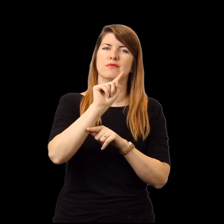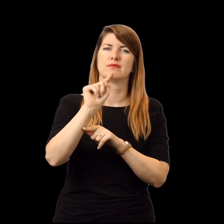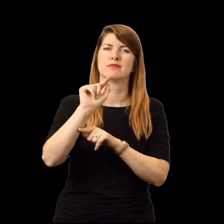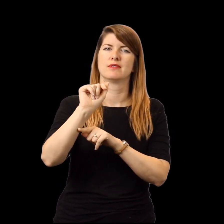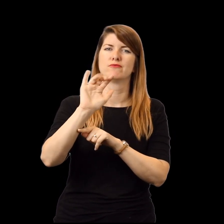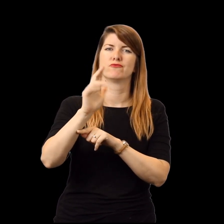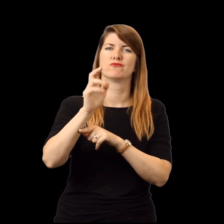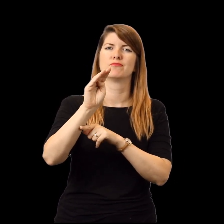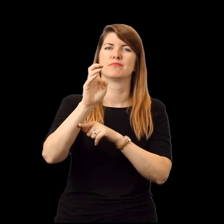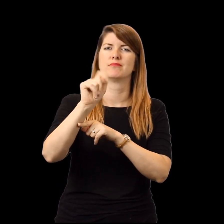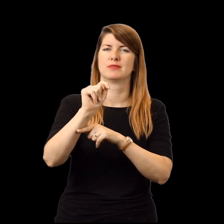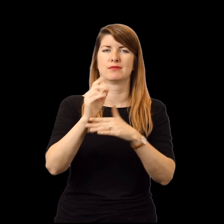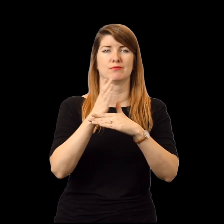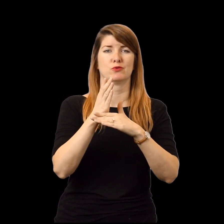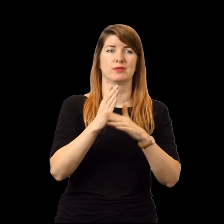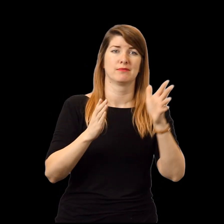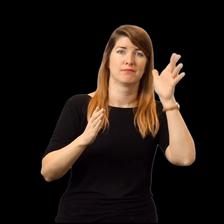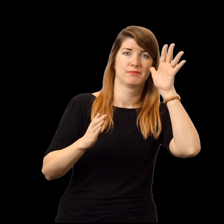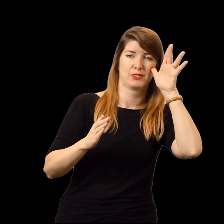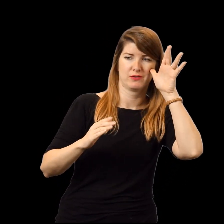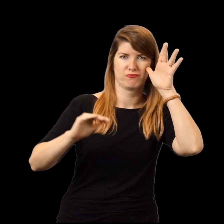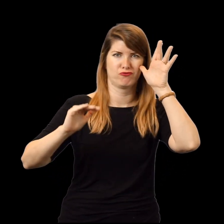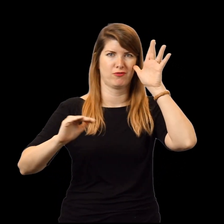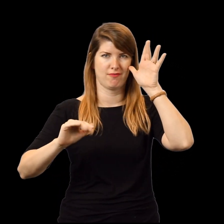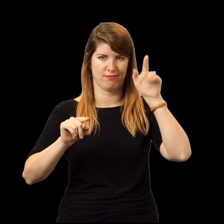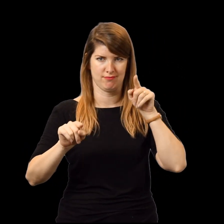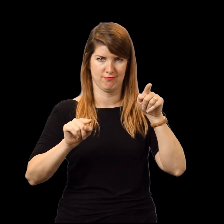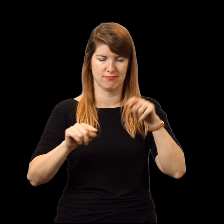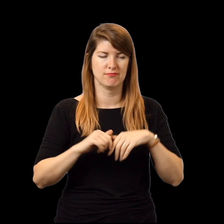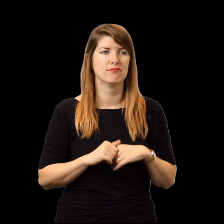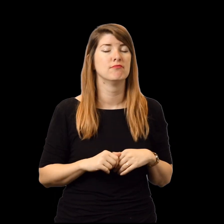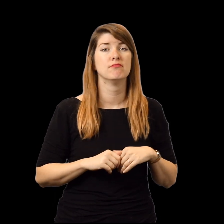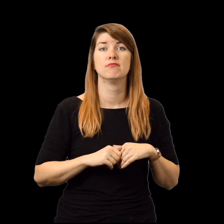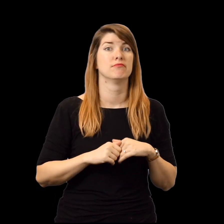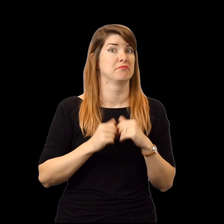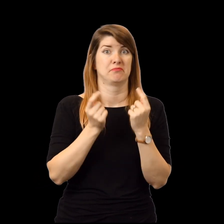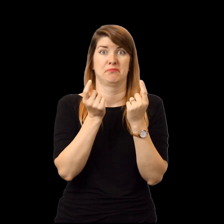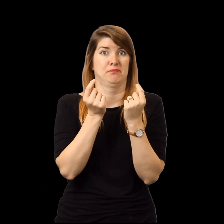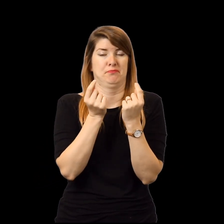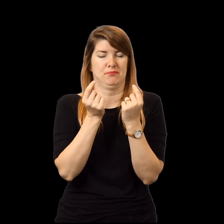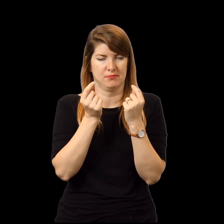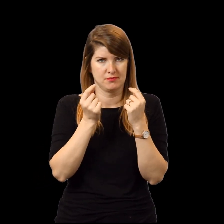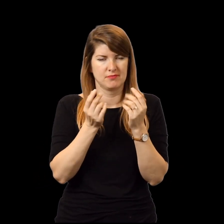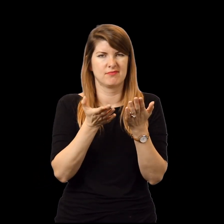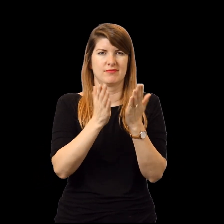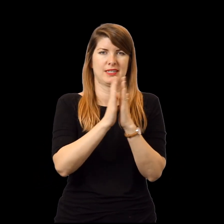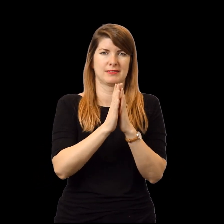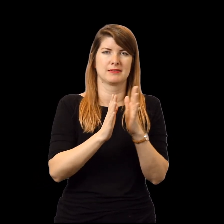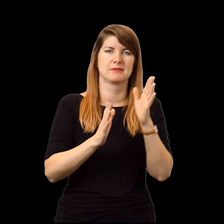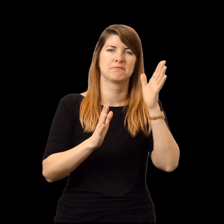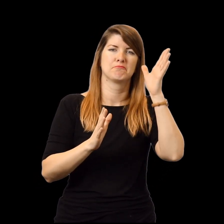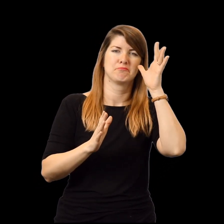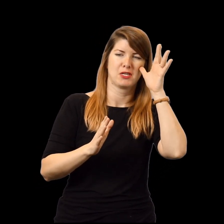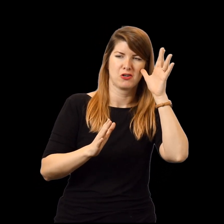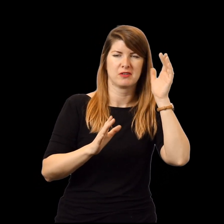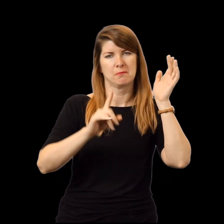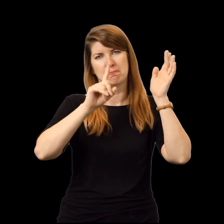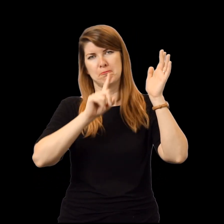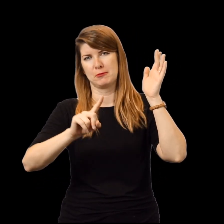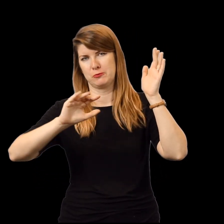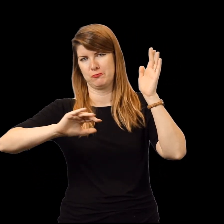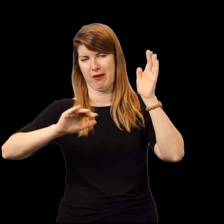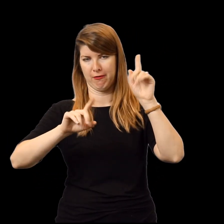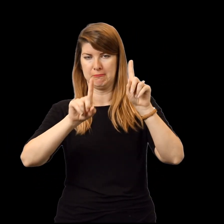of attachment between child and parent. And what she did was she had a parent and